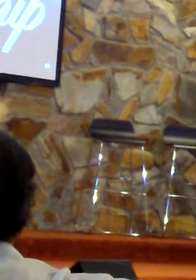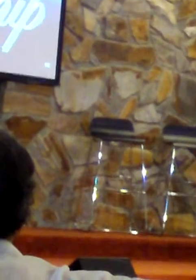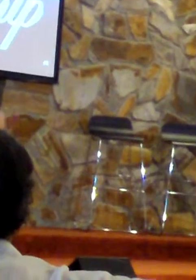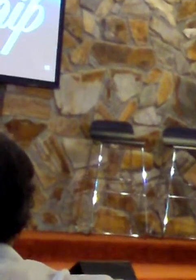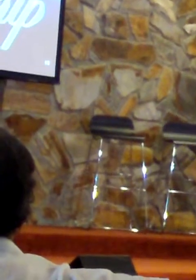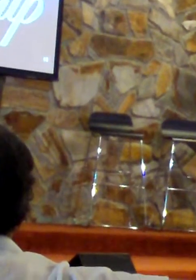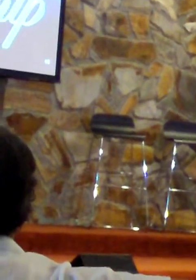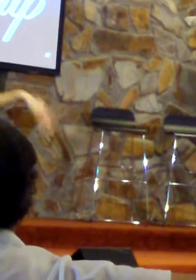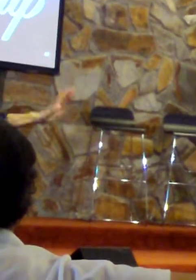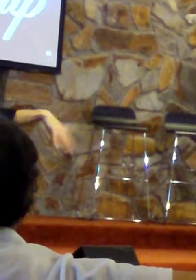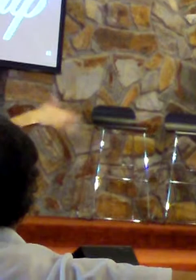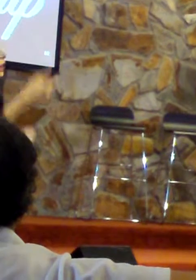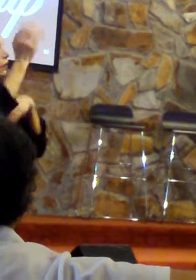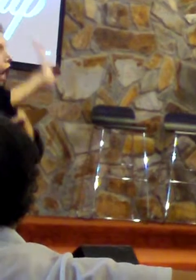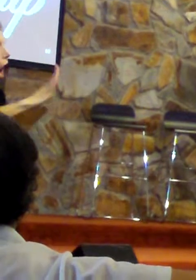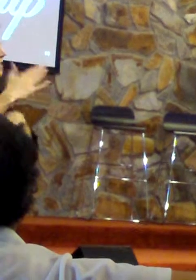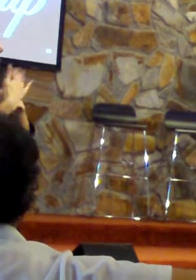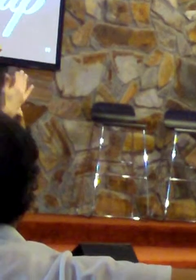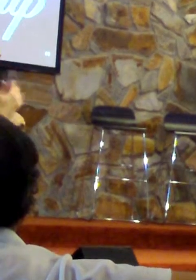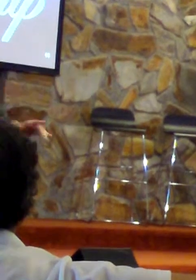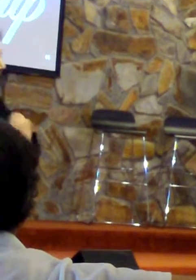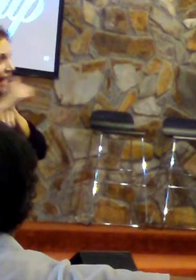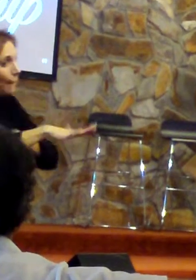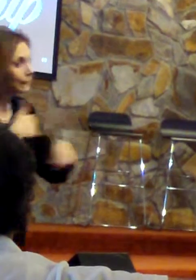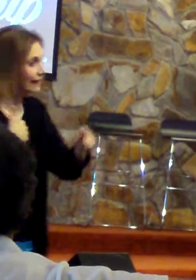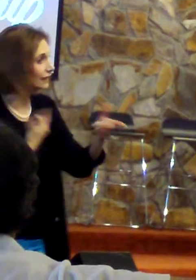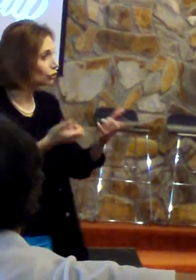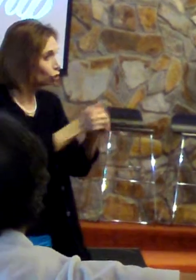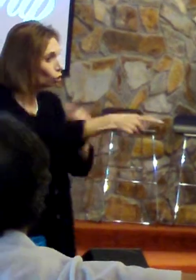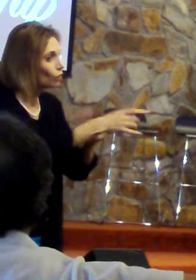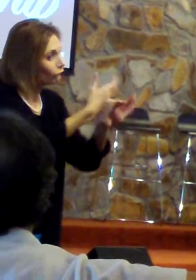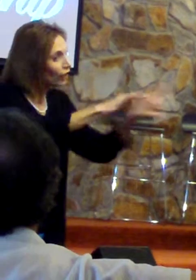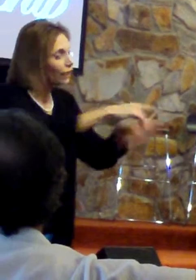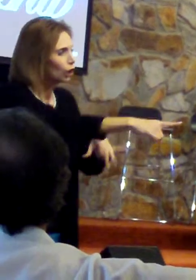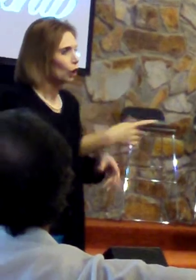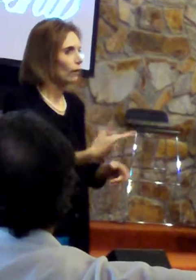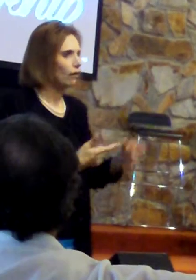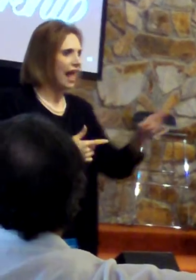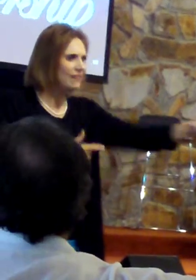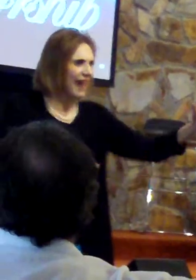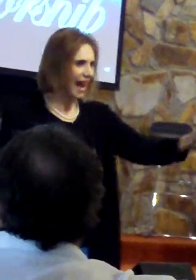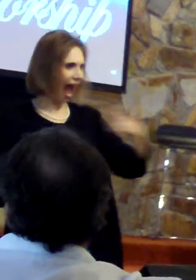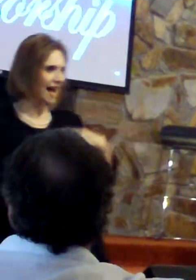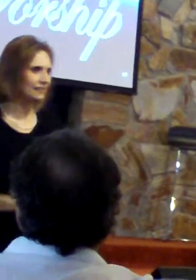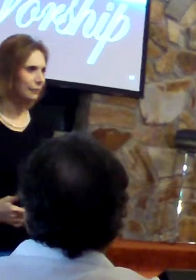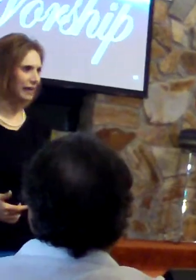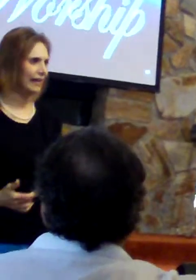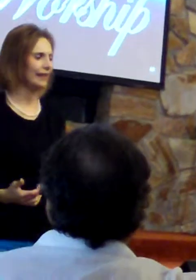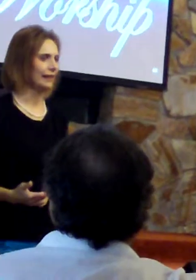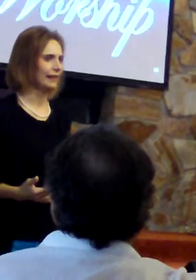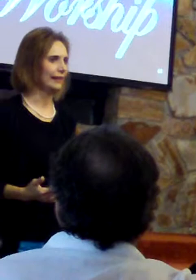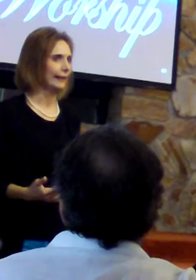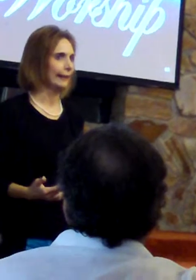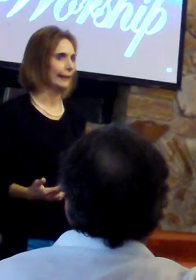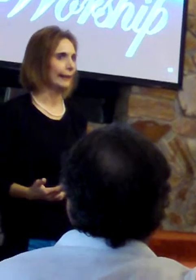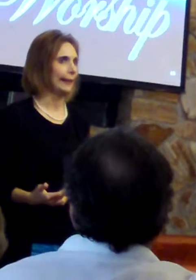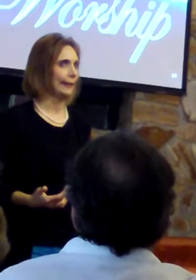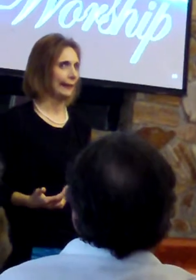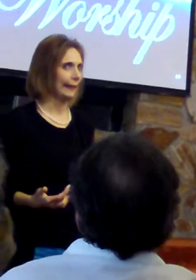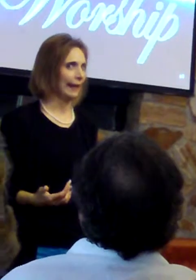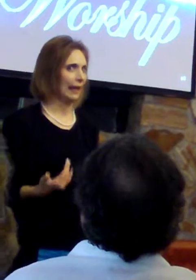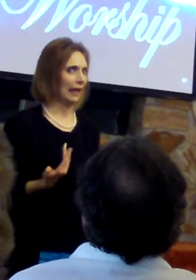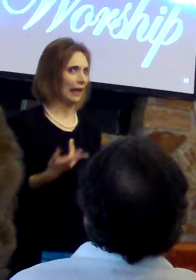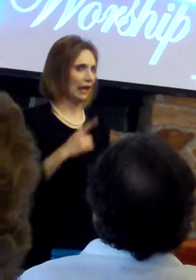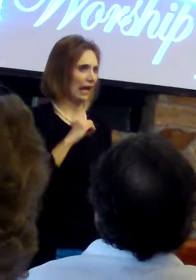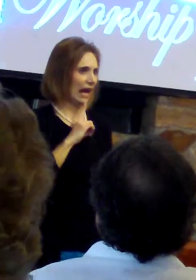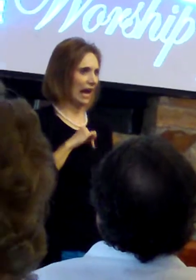really, tell me his name. How do I respond? God, what if they ask me a question I don't